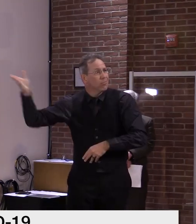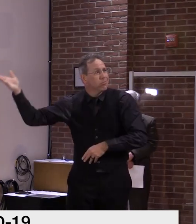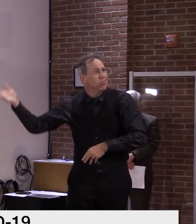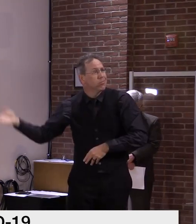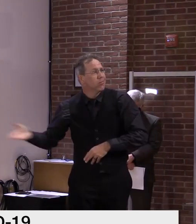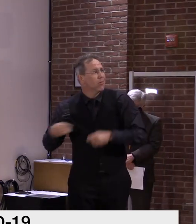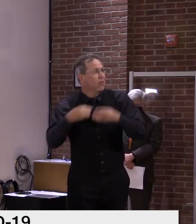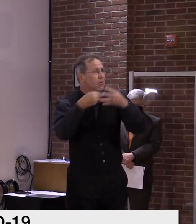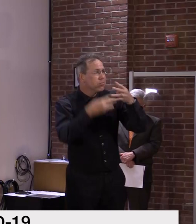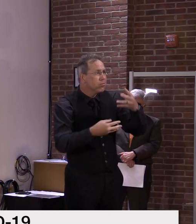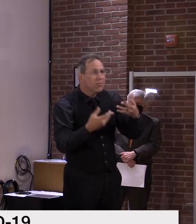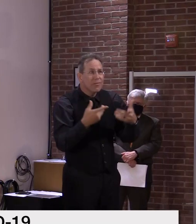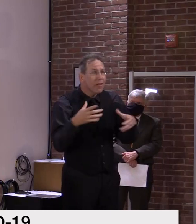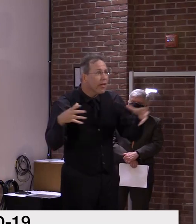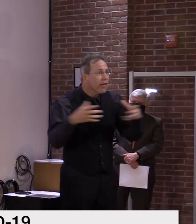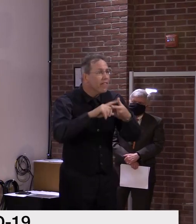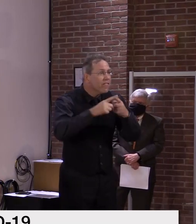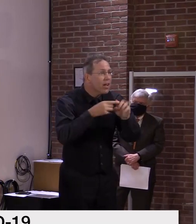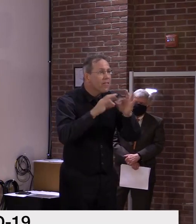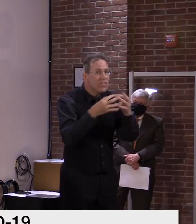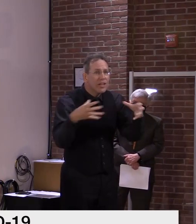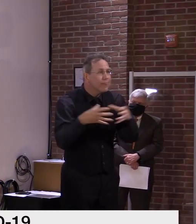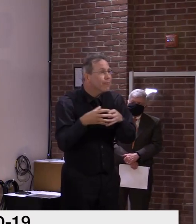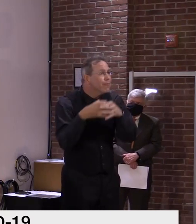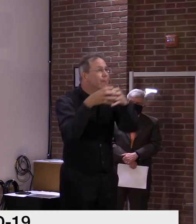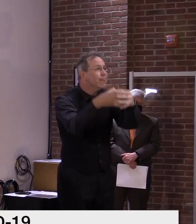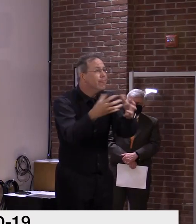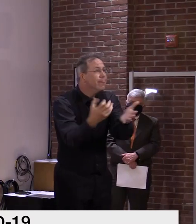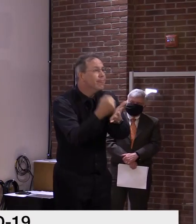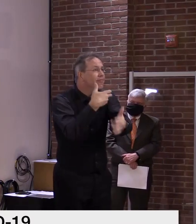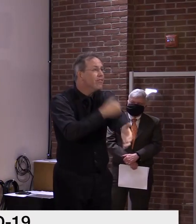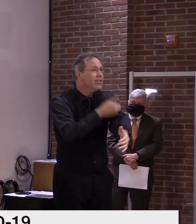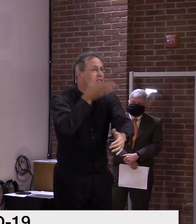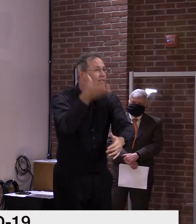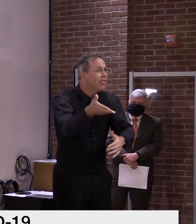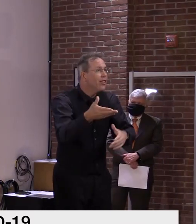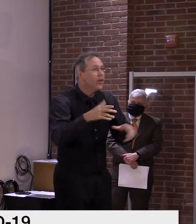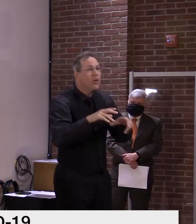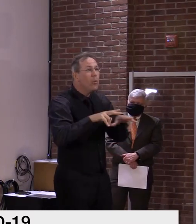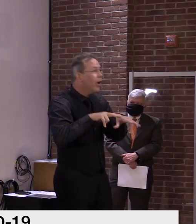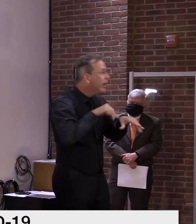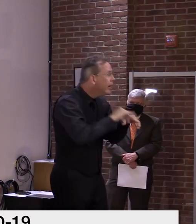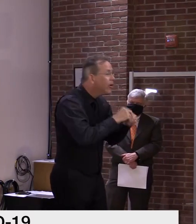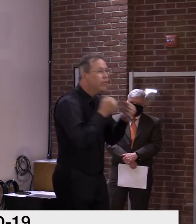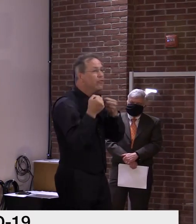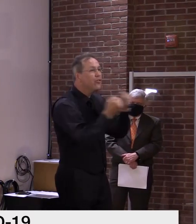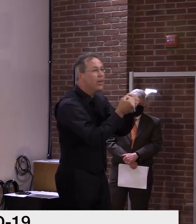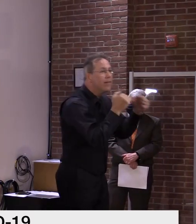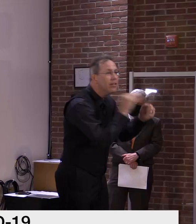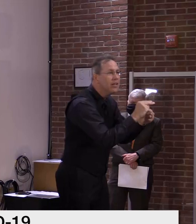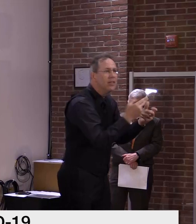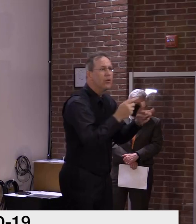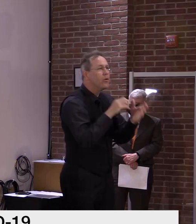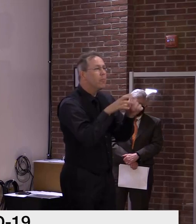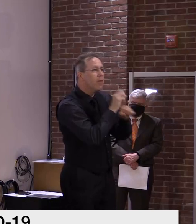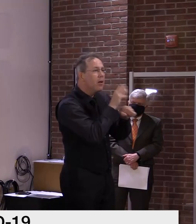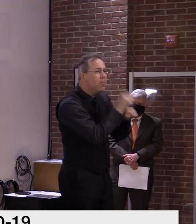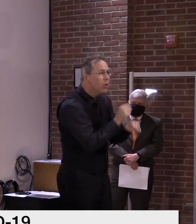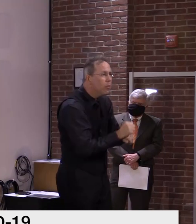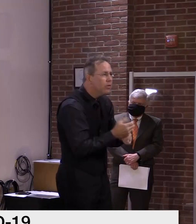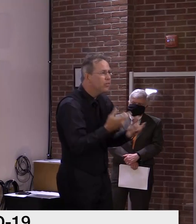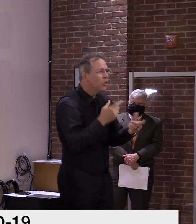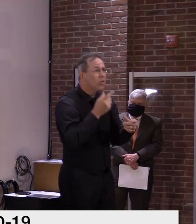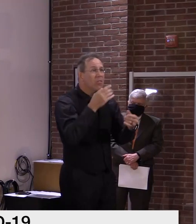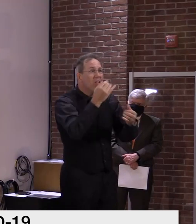sites. And if anyone has any ideas, we're all open to any suggestions anyone might have.